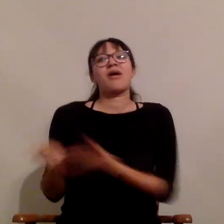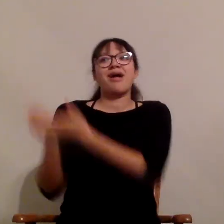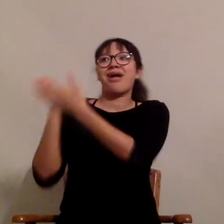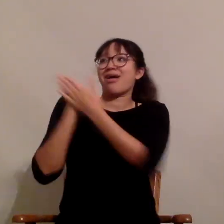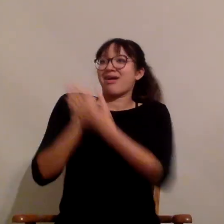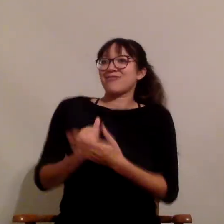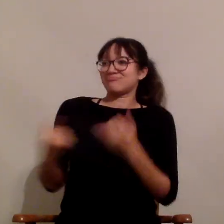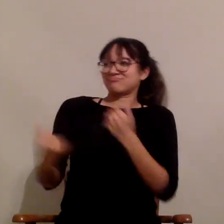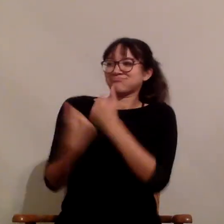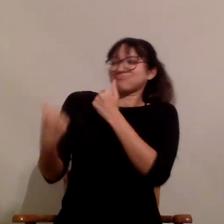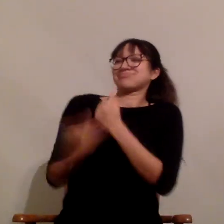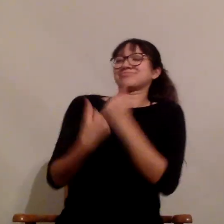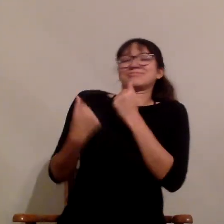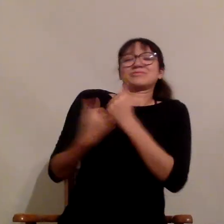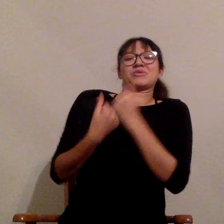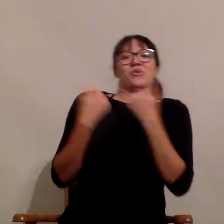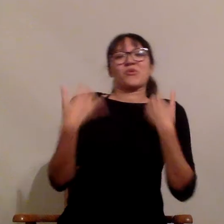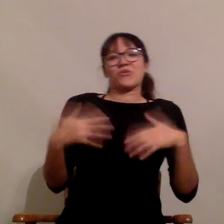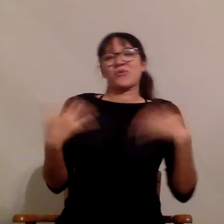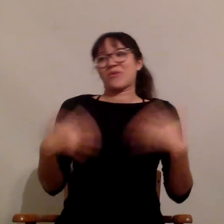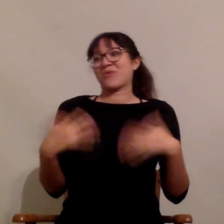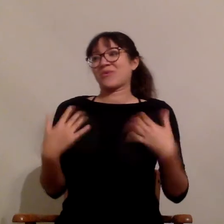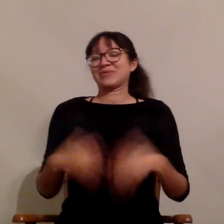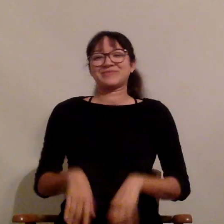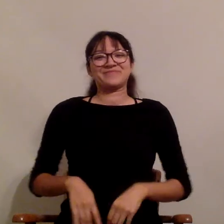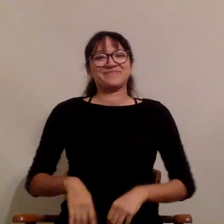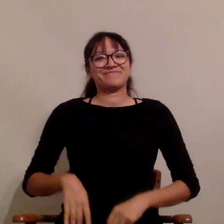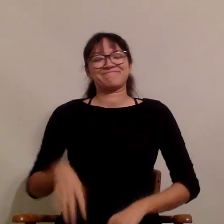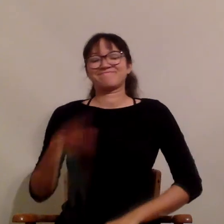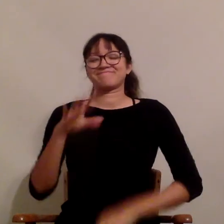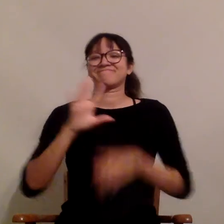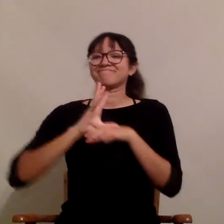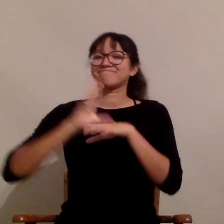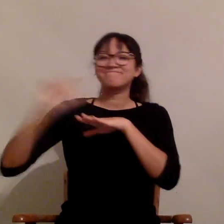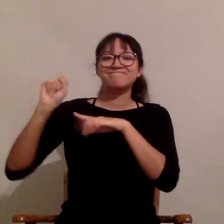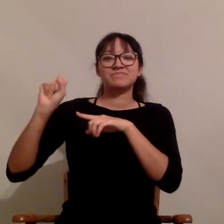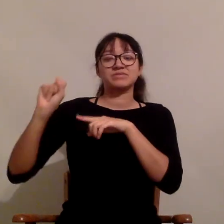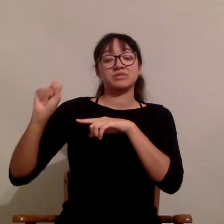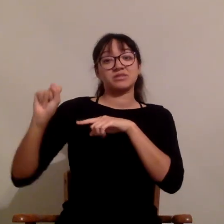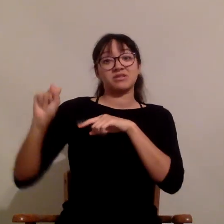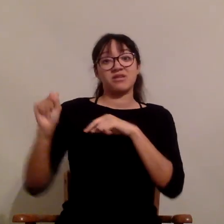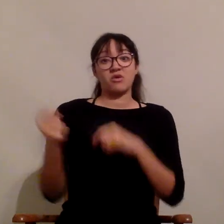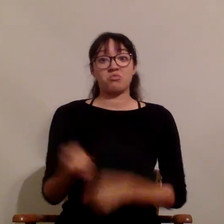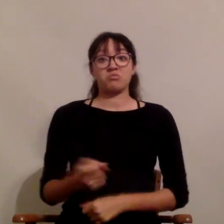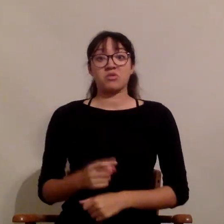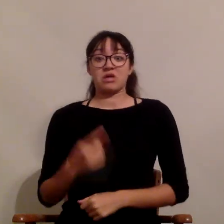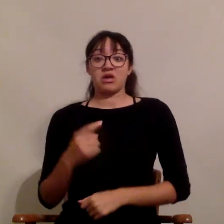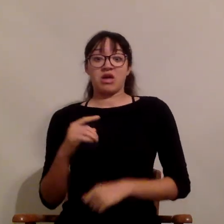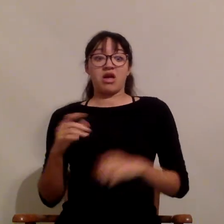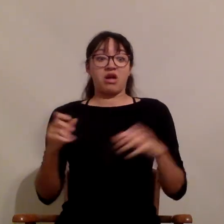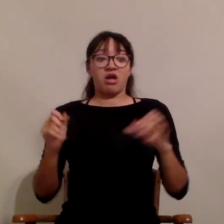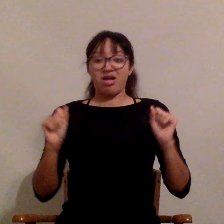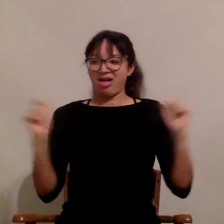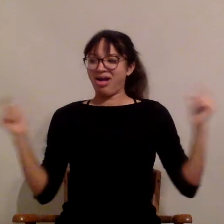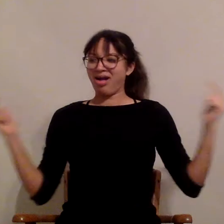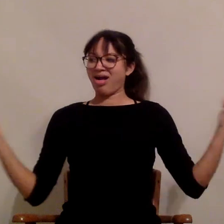The best kind of sidekicks we could have asked for. It took a village to help me study metastases, and believe